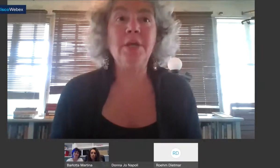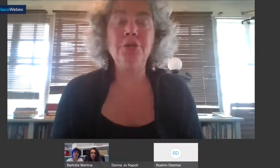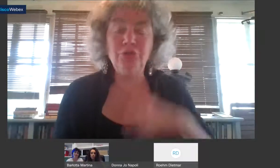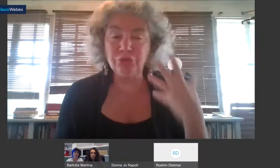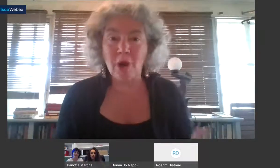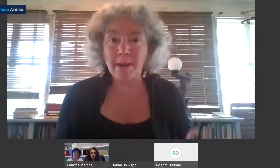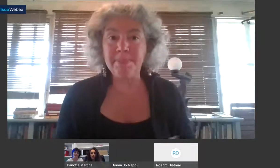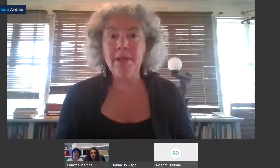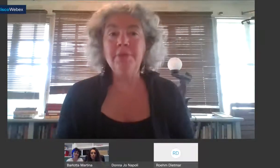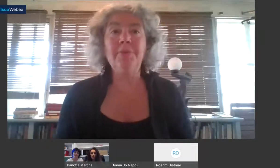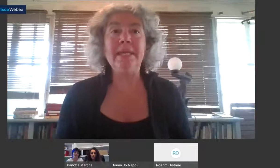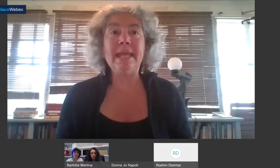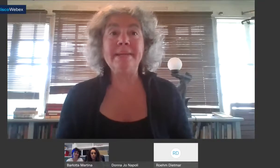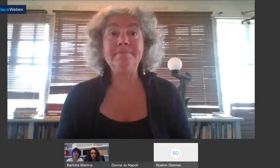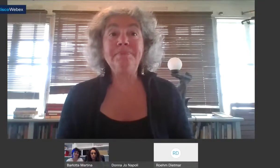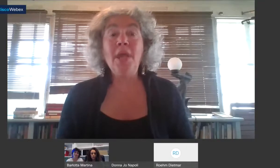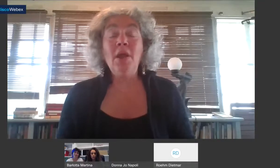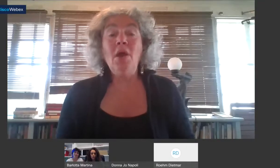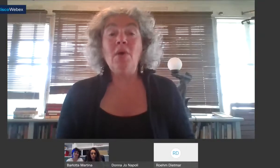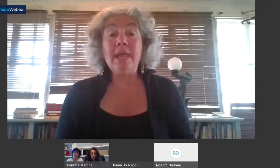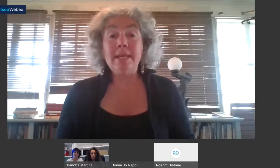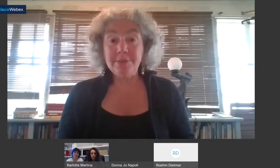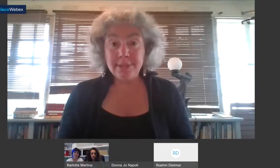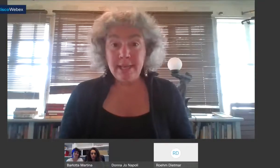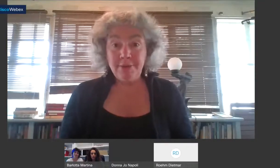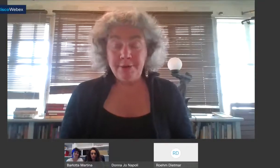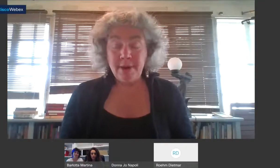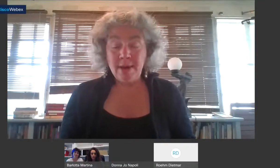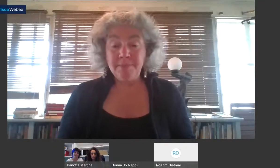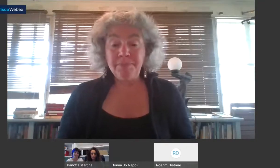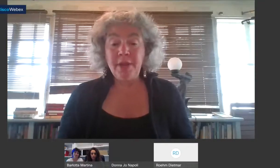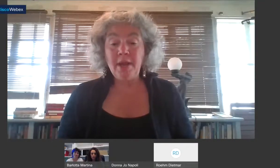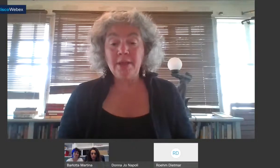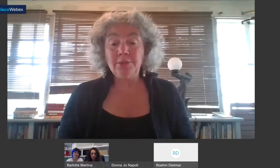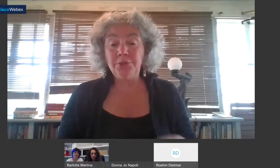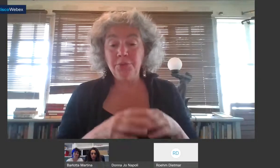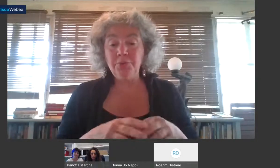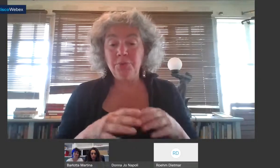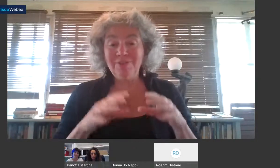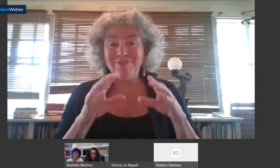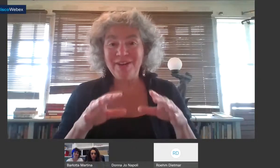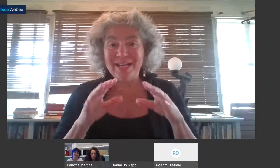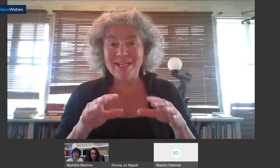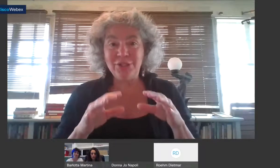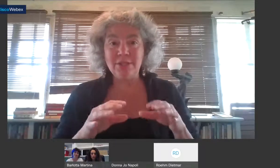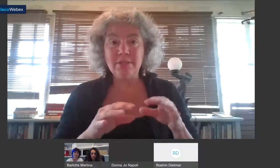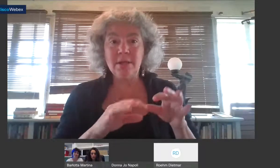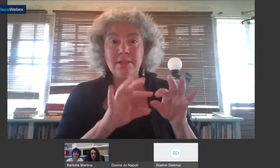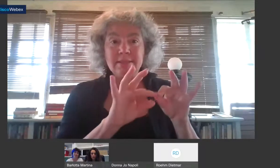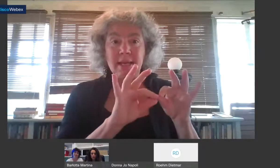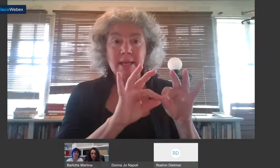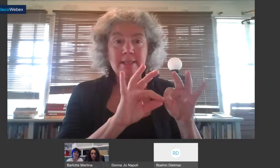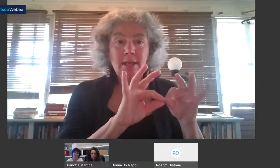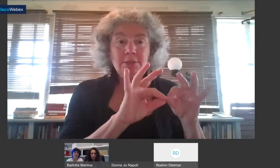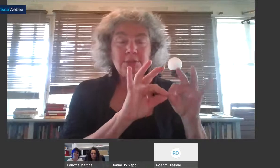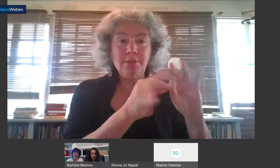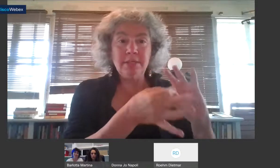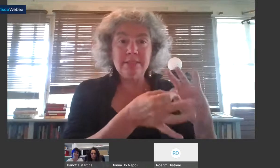you drop the weak hand. Okay, here's another two variations on a sign. So this is